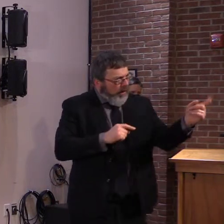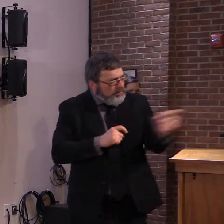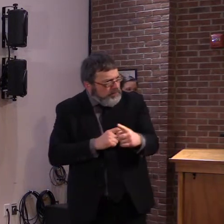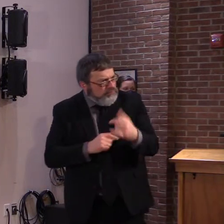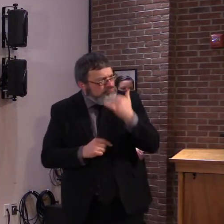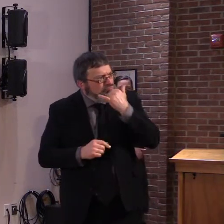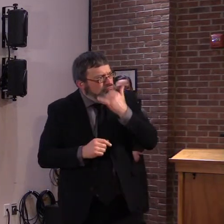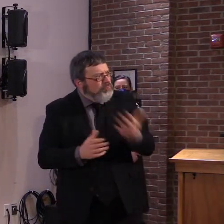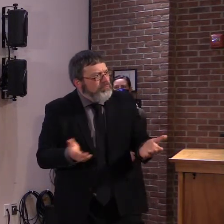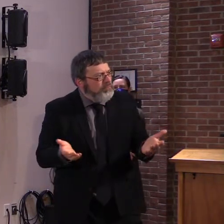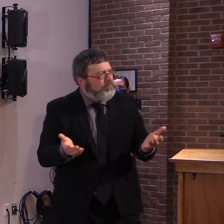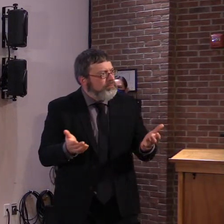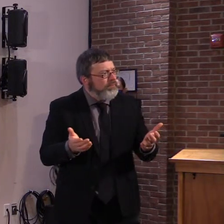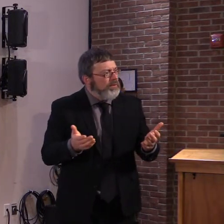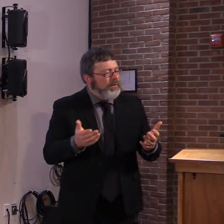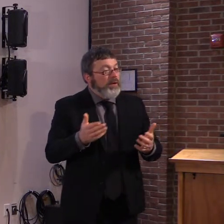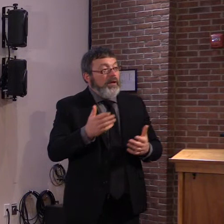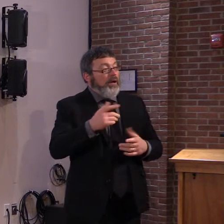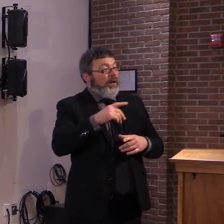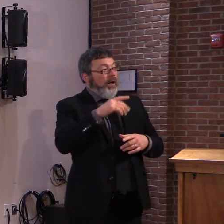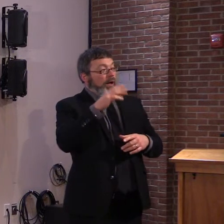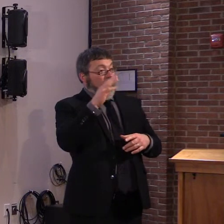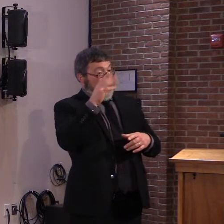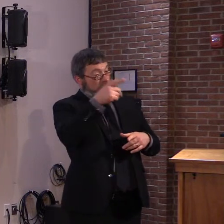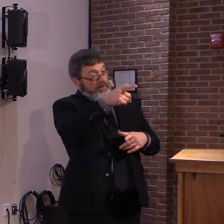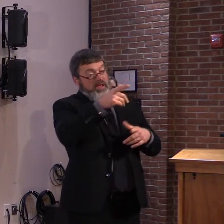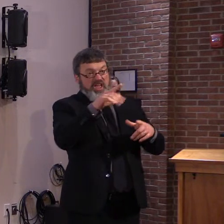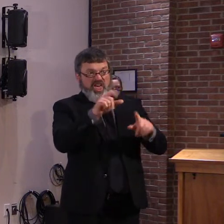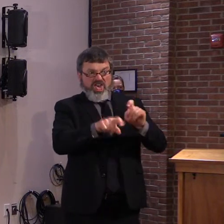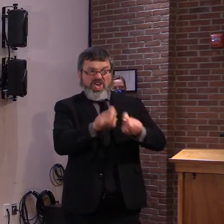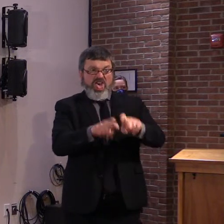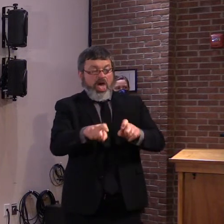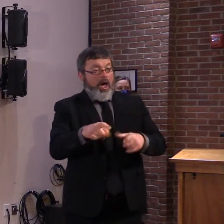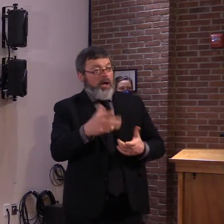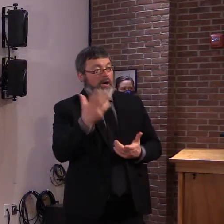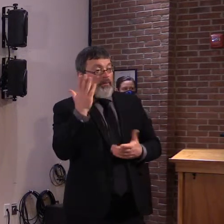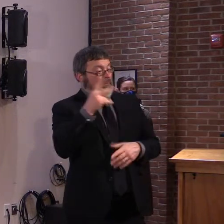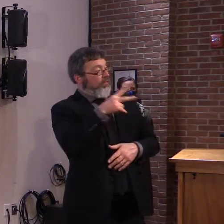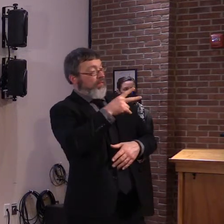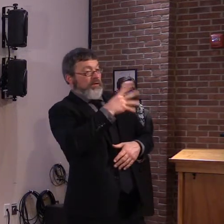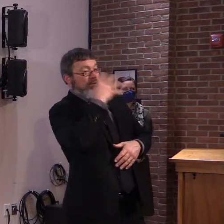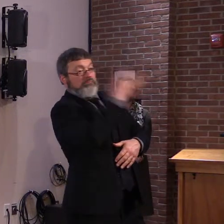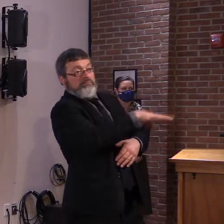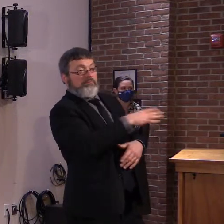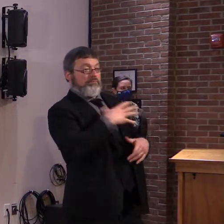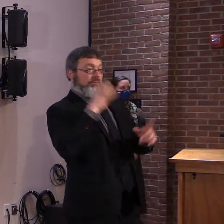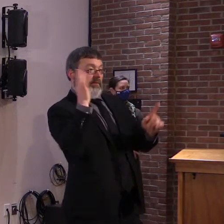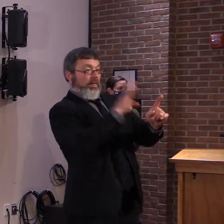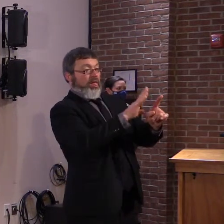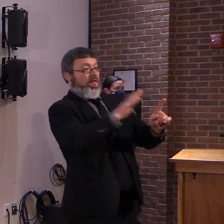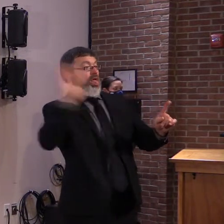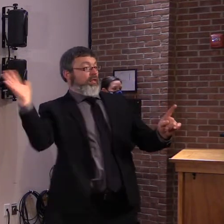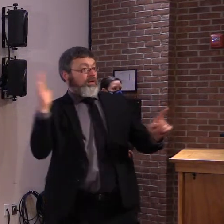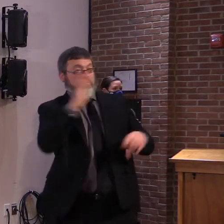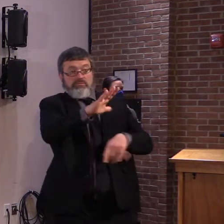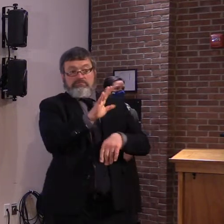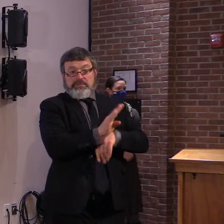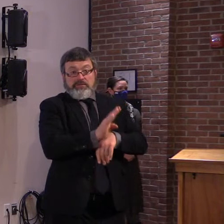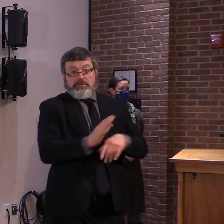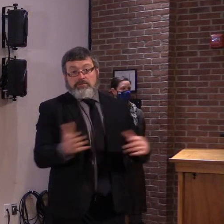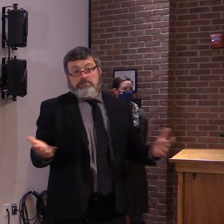outbreak on their mountain or at their facility. So, Commissioner Sherling, anything to add to